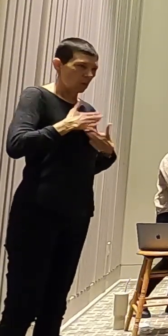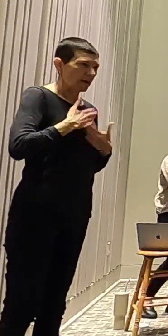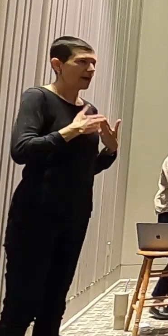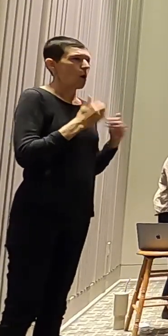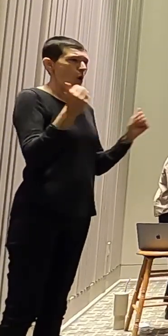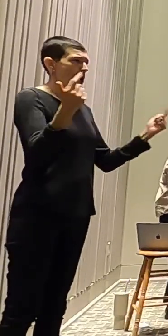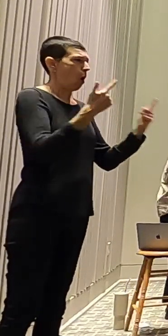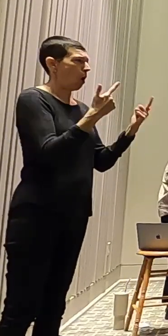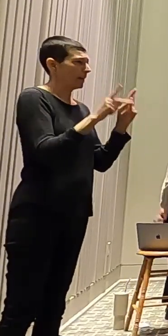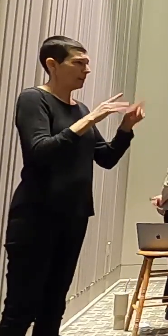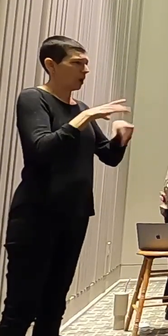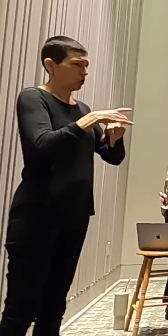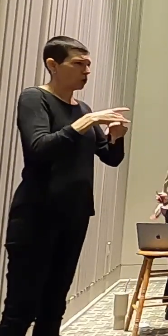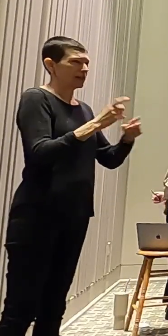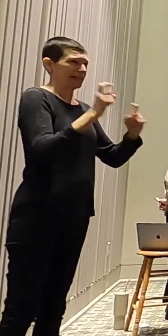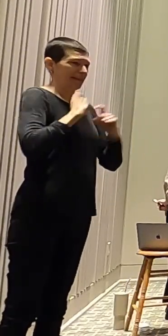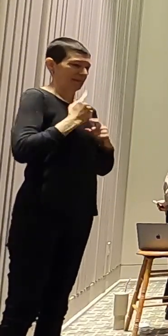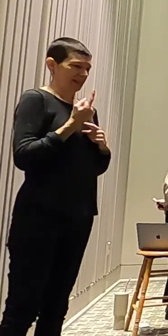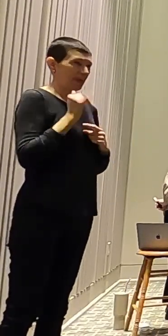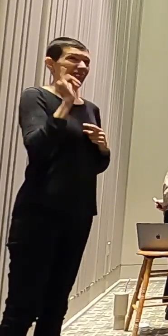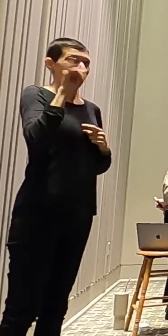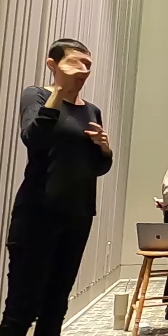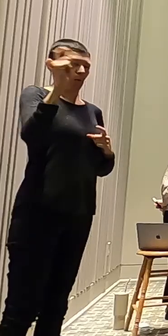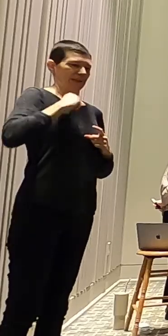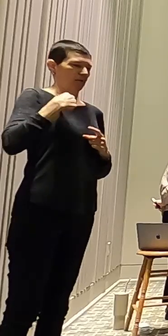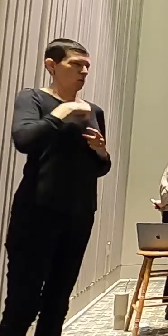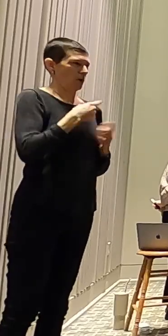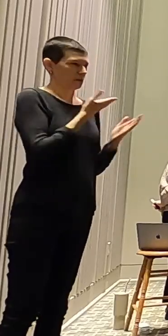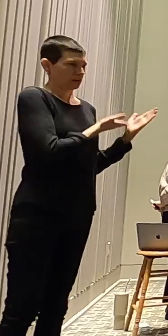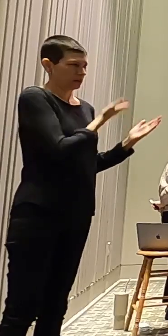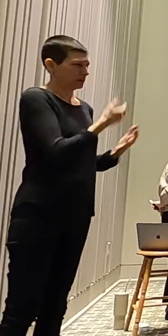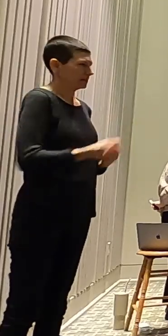is given something. This was given to us.